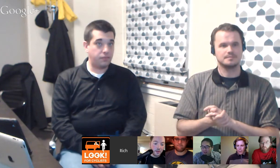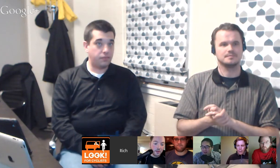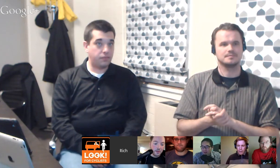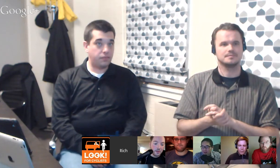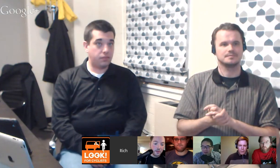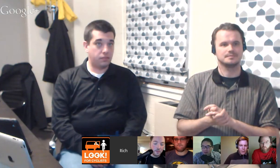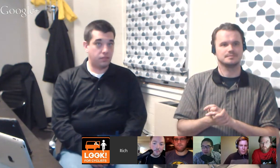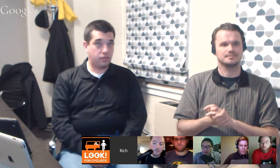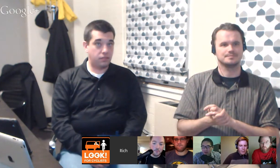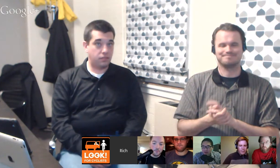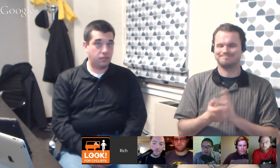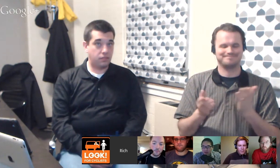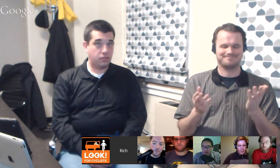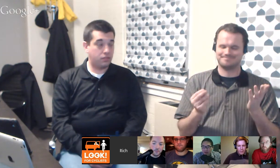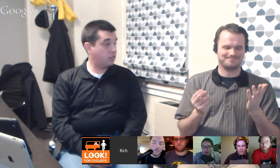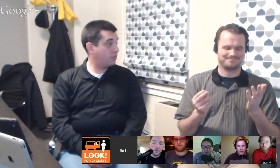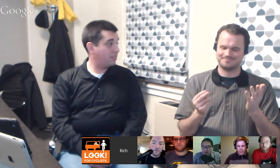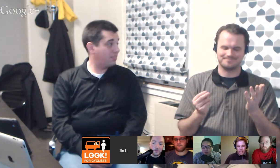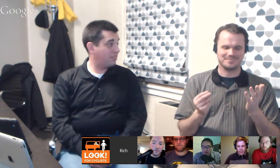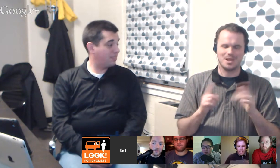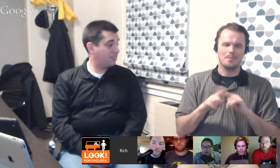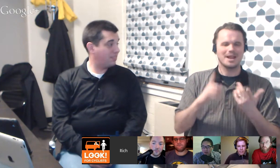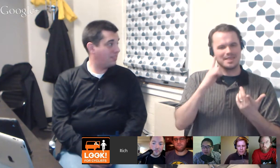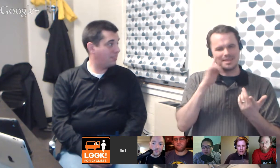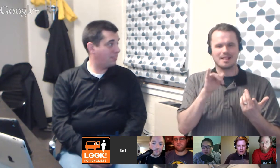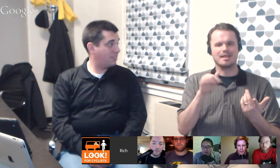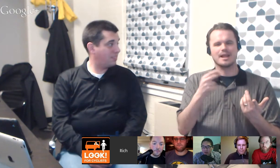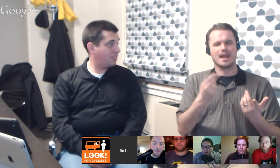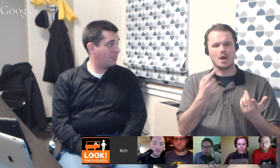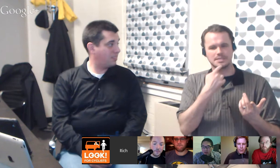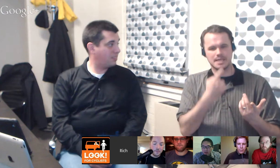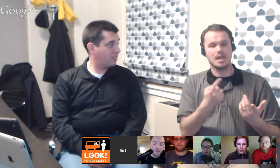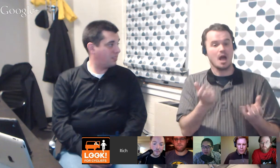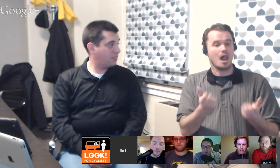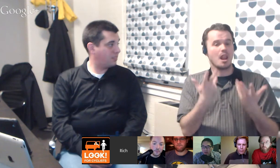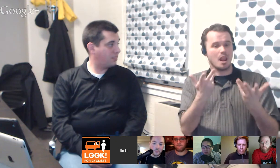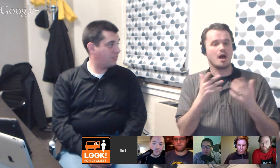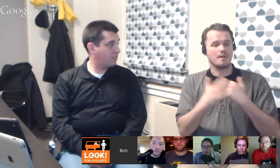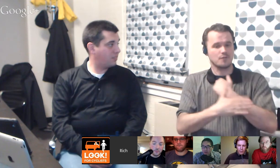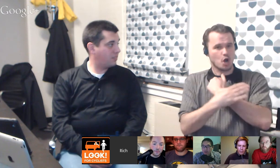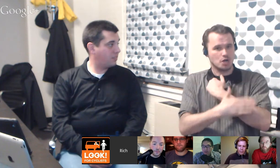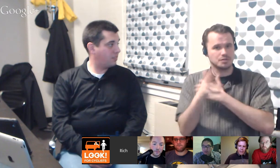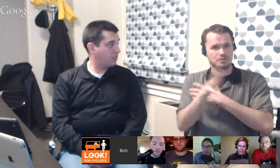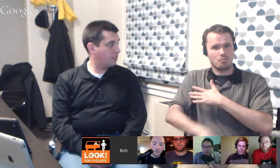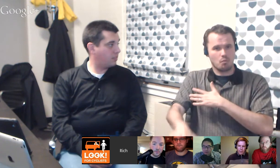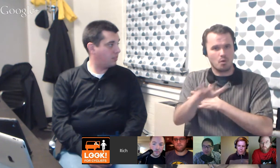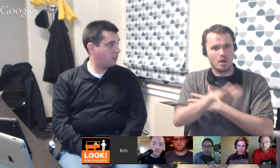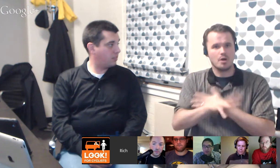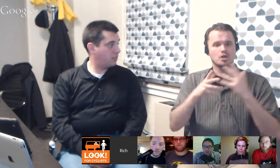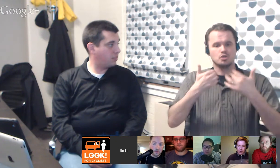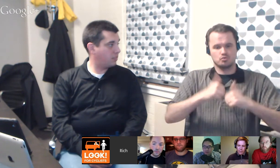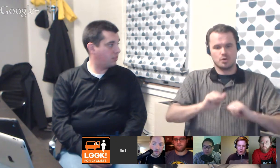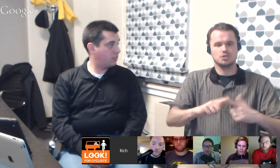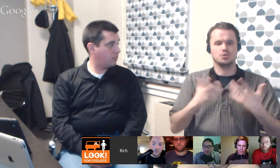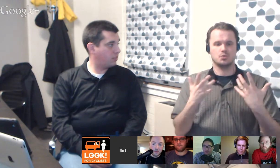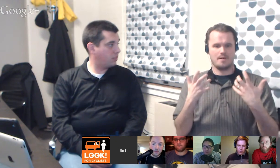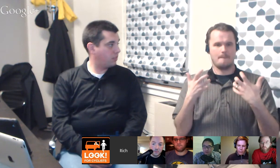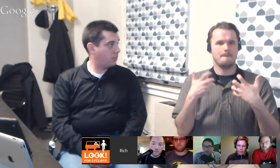No, I really don't, but I think, as Hal said, it seems like a lot of countries around the world try to align themselves